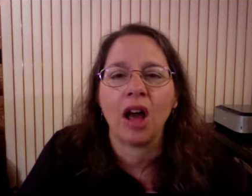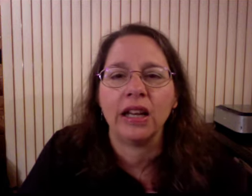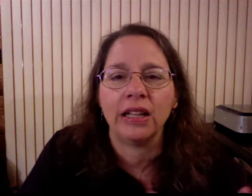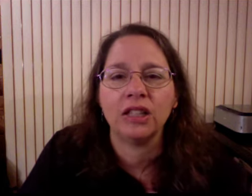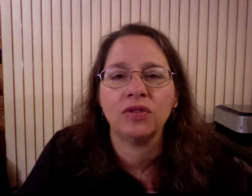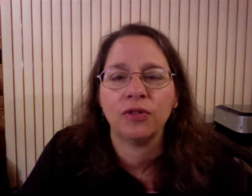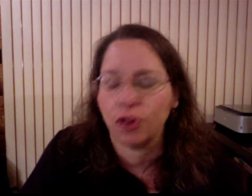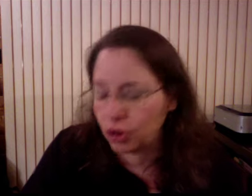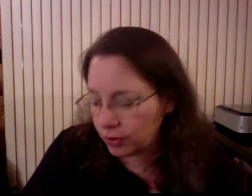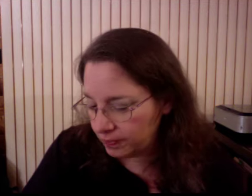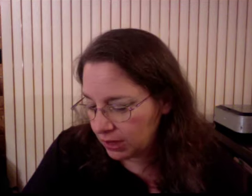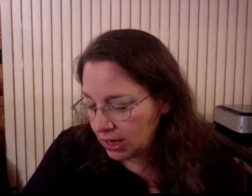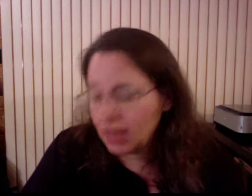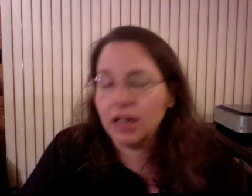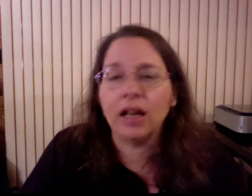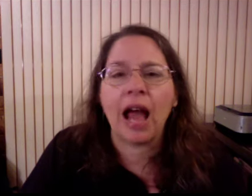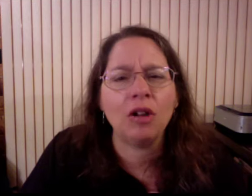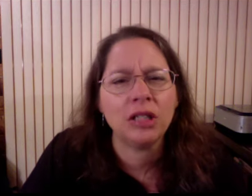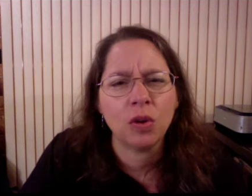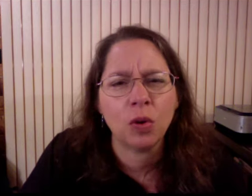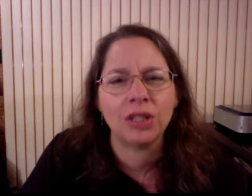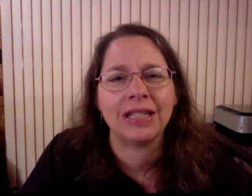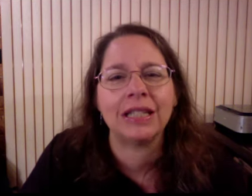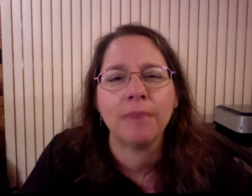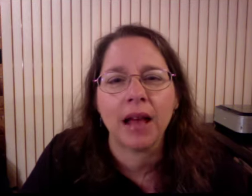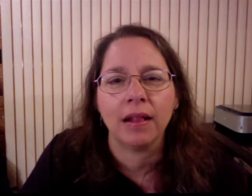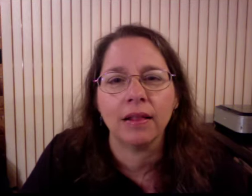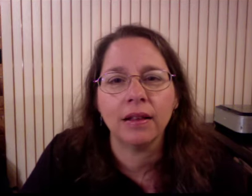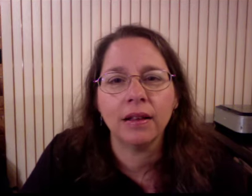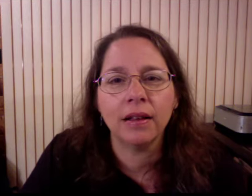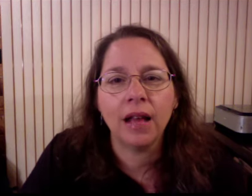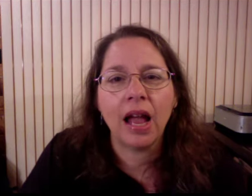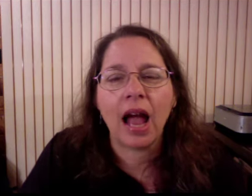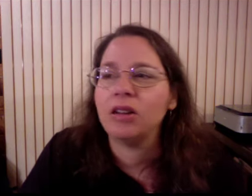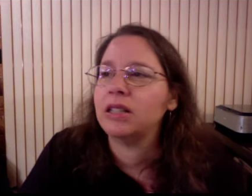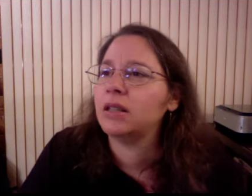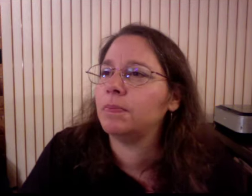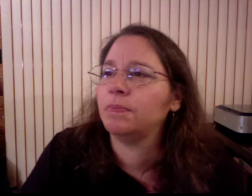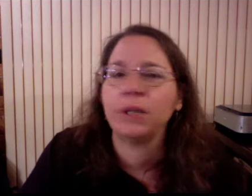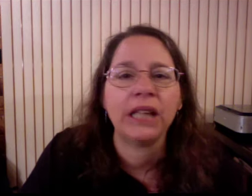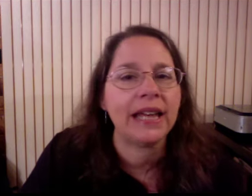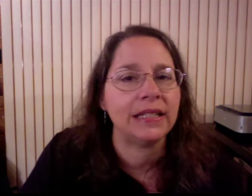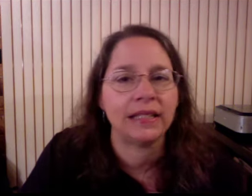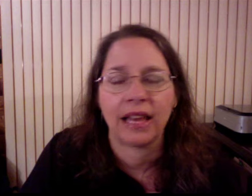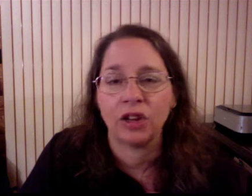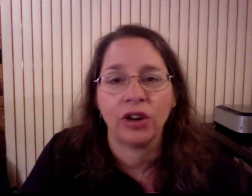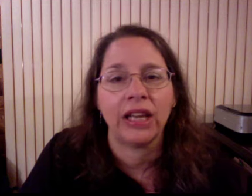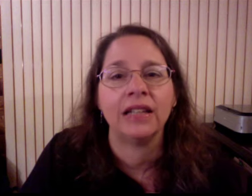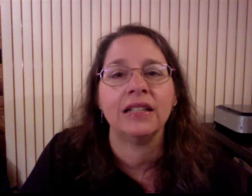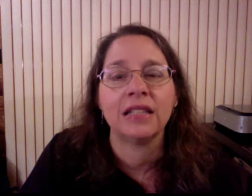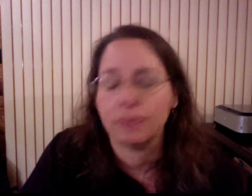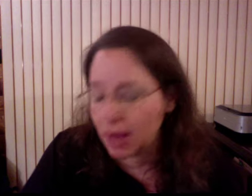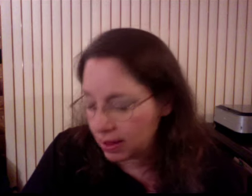and its fur. How does the horse smell? How does the place that you're in smell?